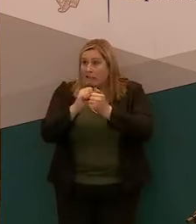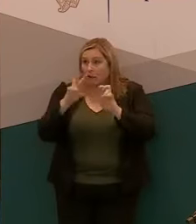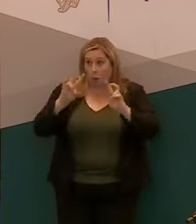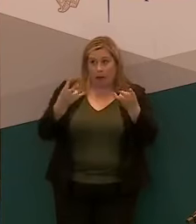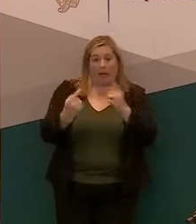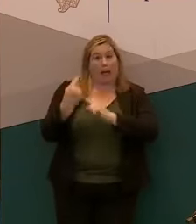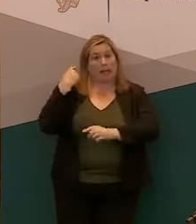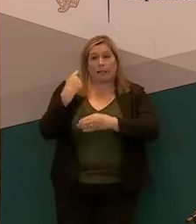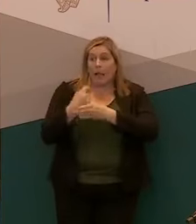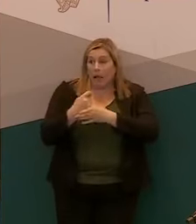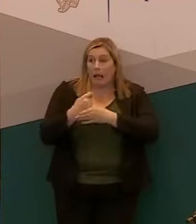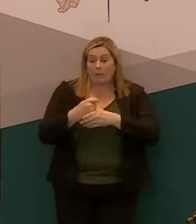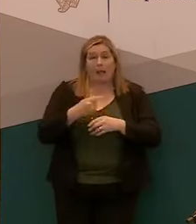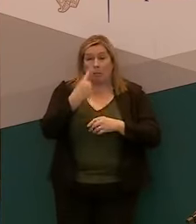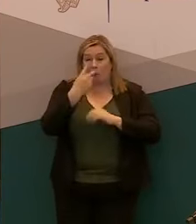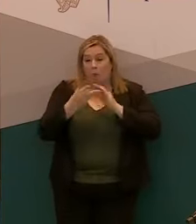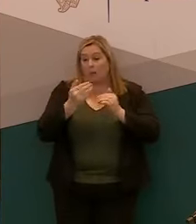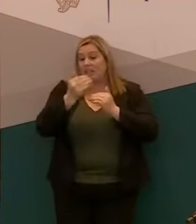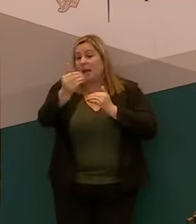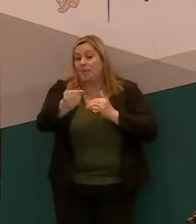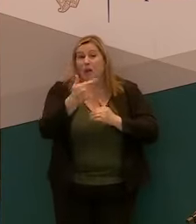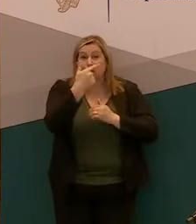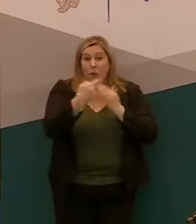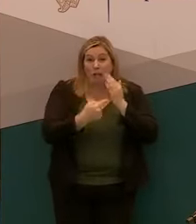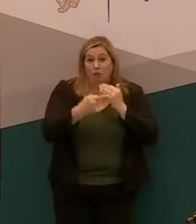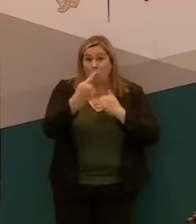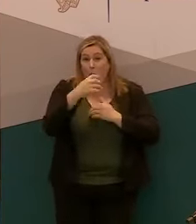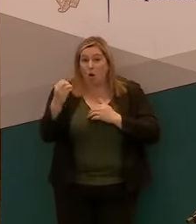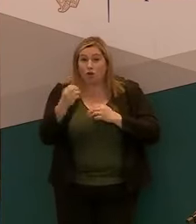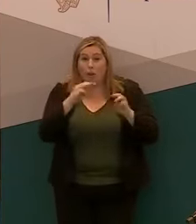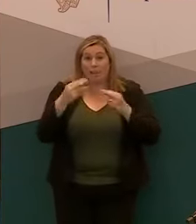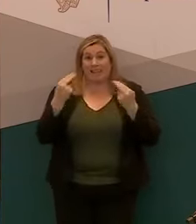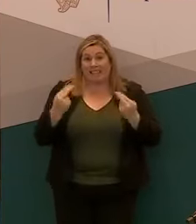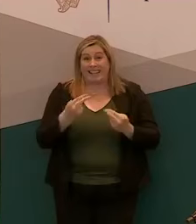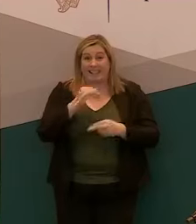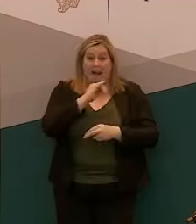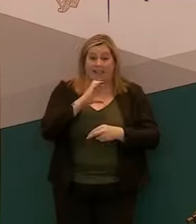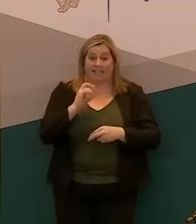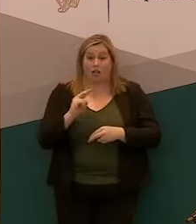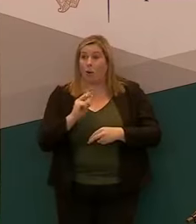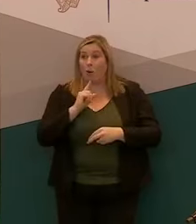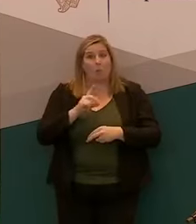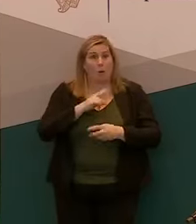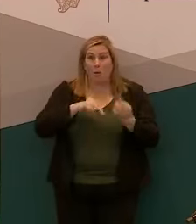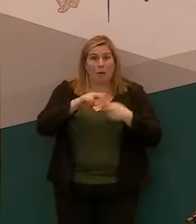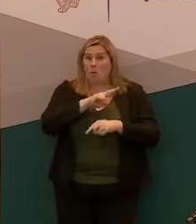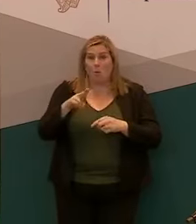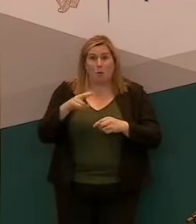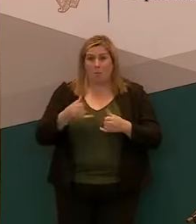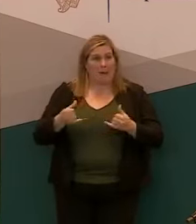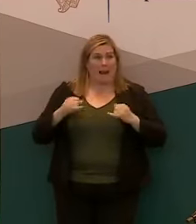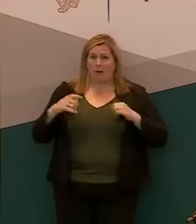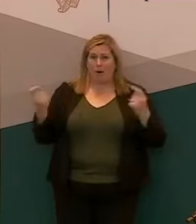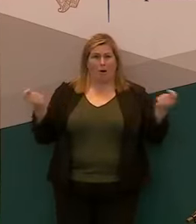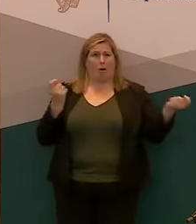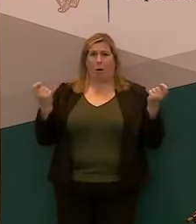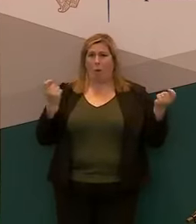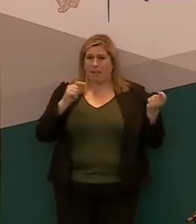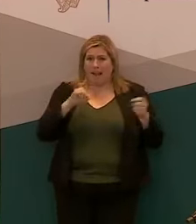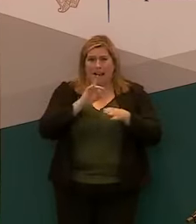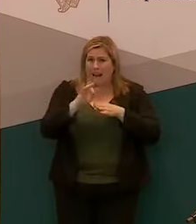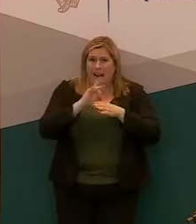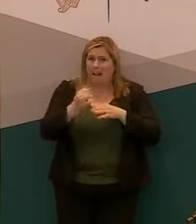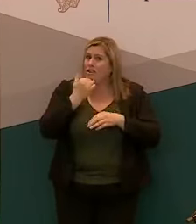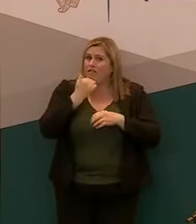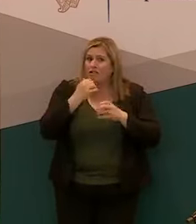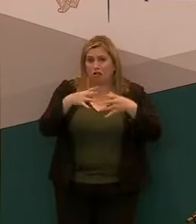time, 2,200 people would be in need of critical care. There's a good chance we wouldn't have been able to provide critical care to 2,200